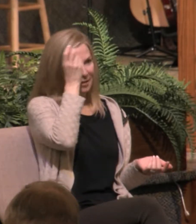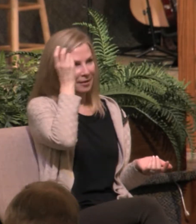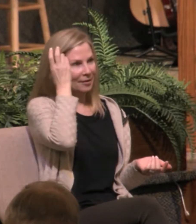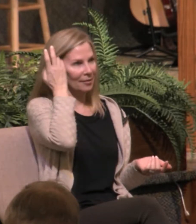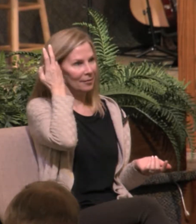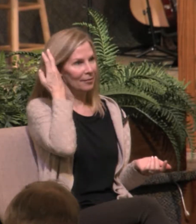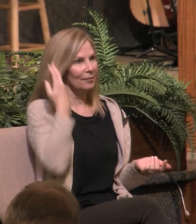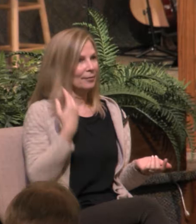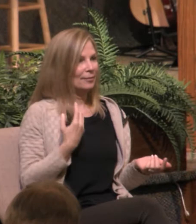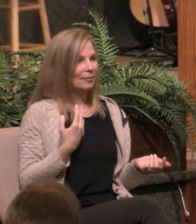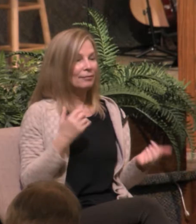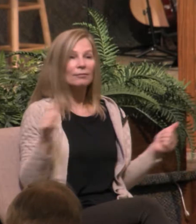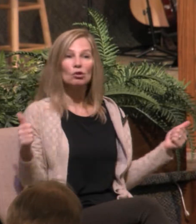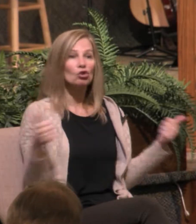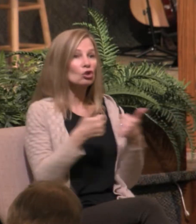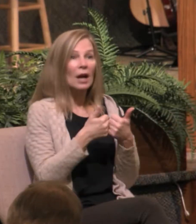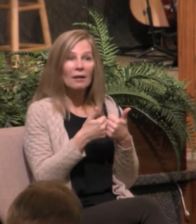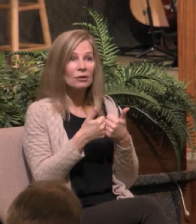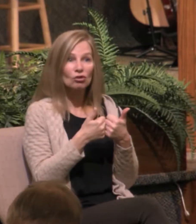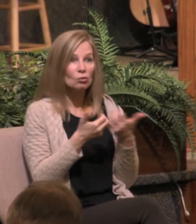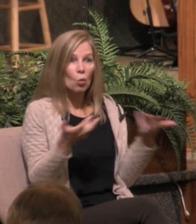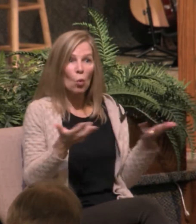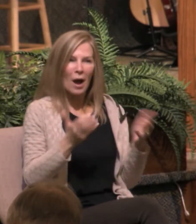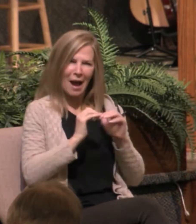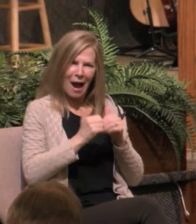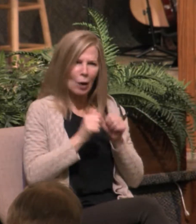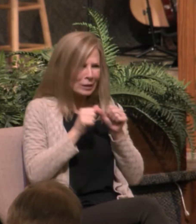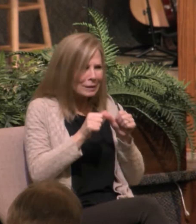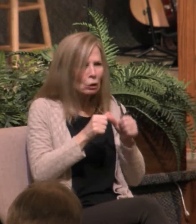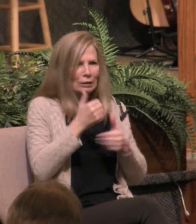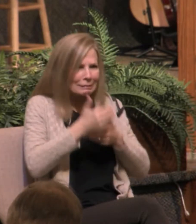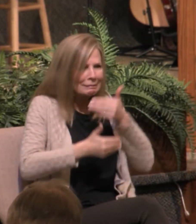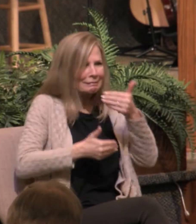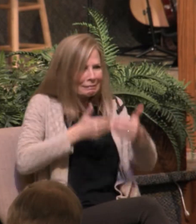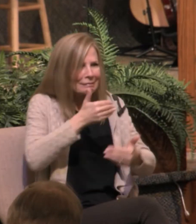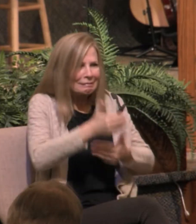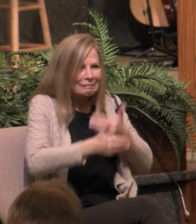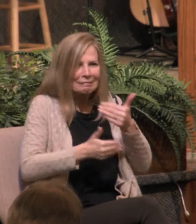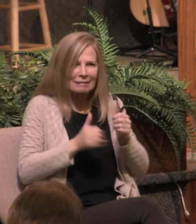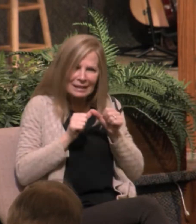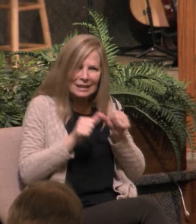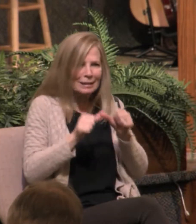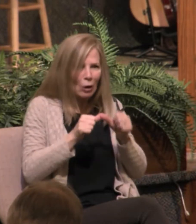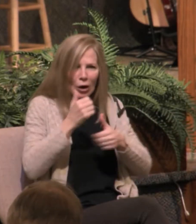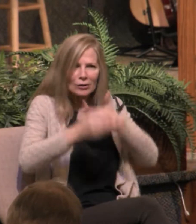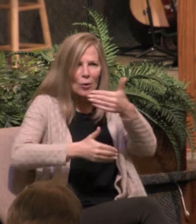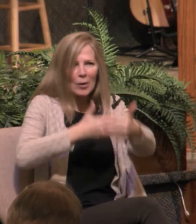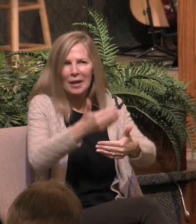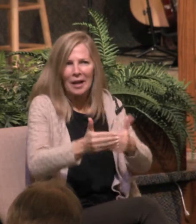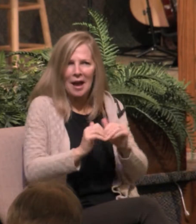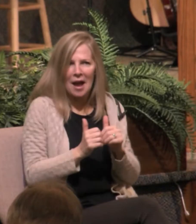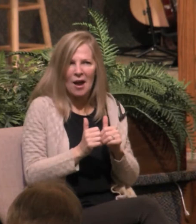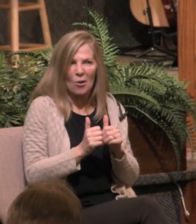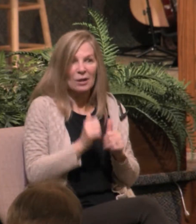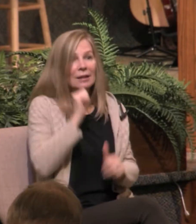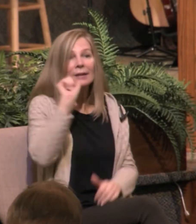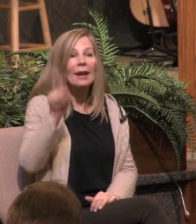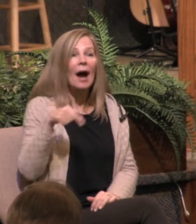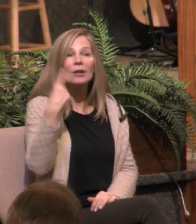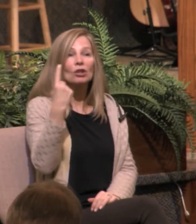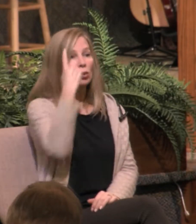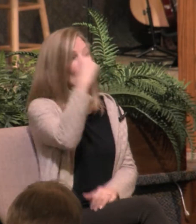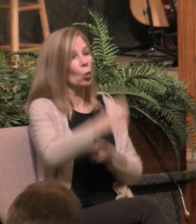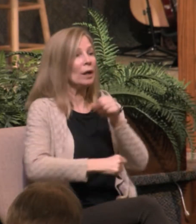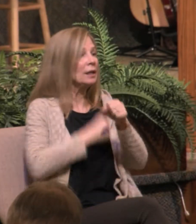The challenge for us is, how do we keep going? How do we keep pressing on when it's not just a year